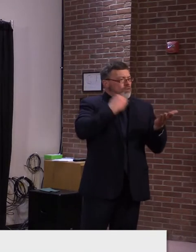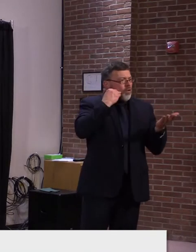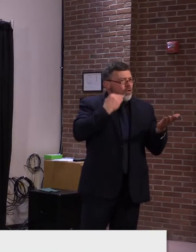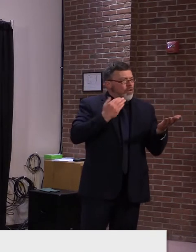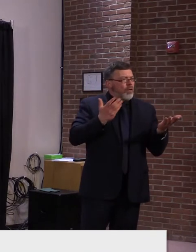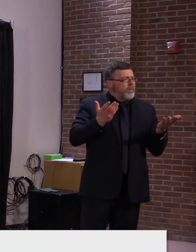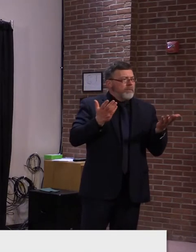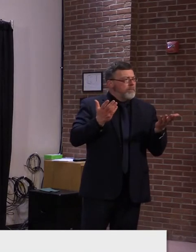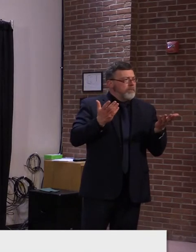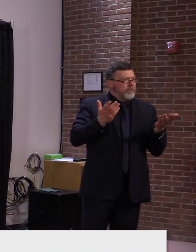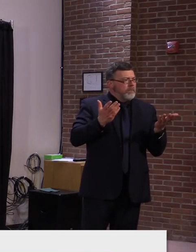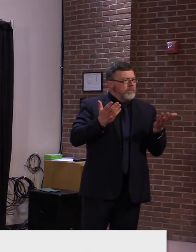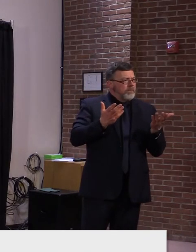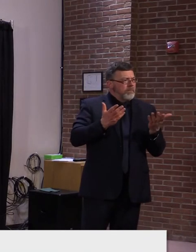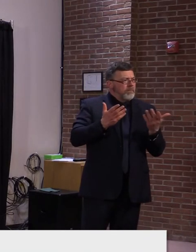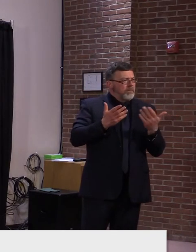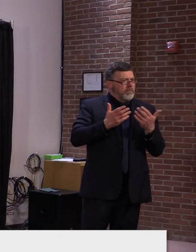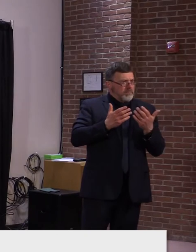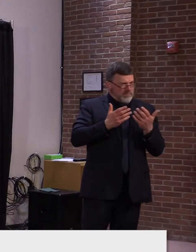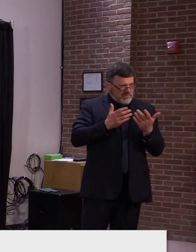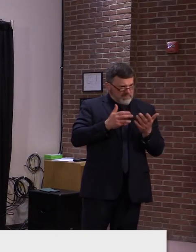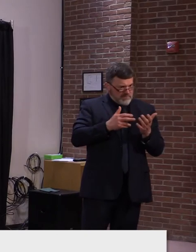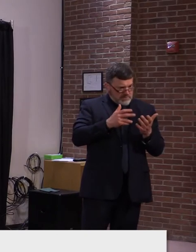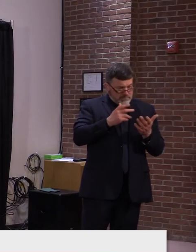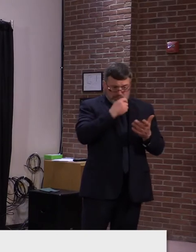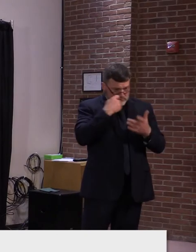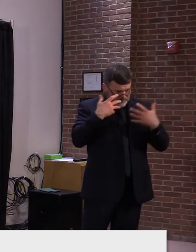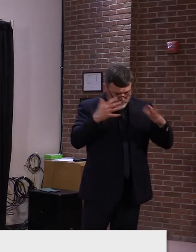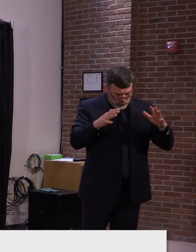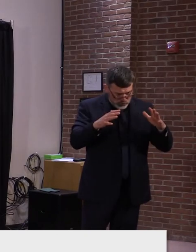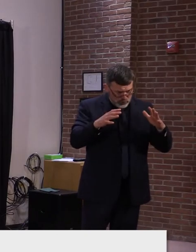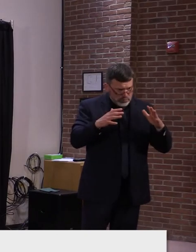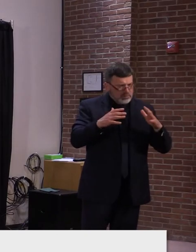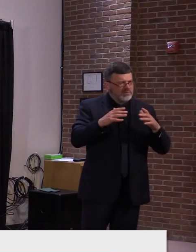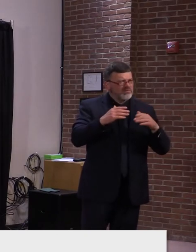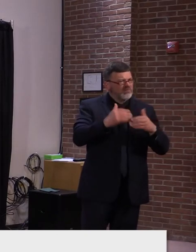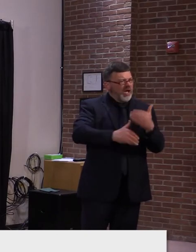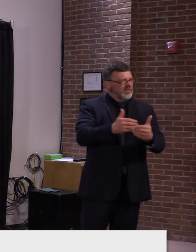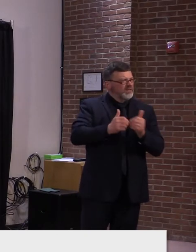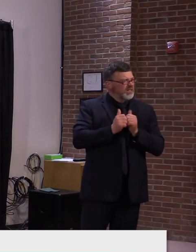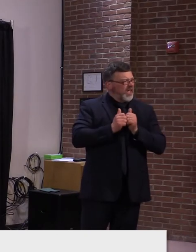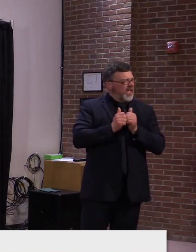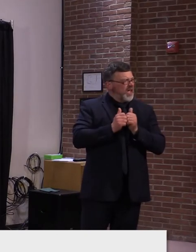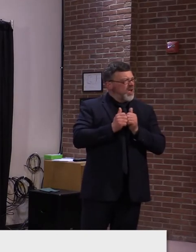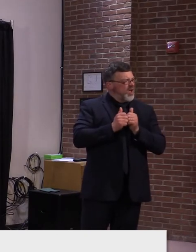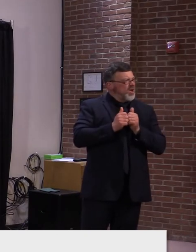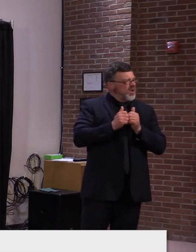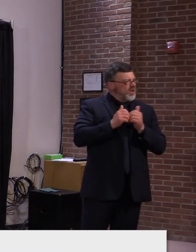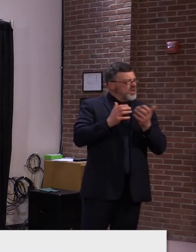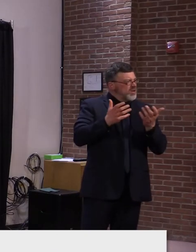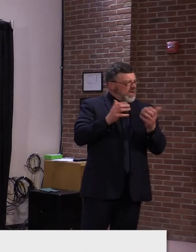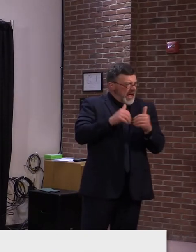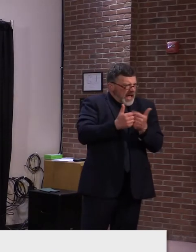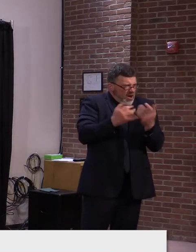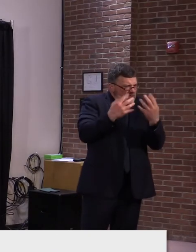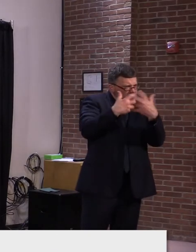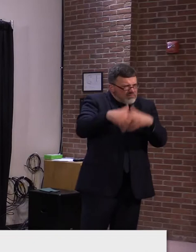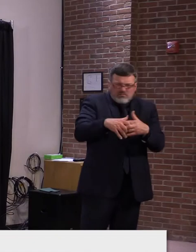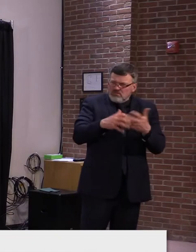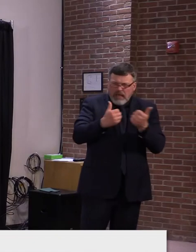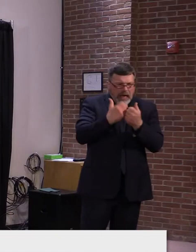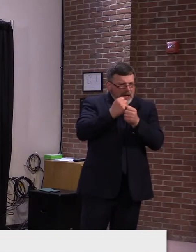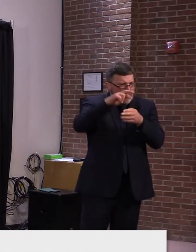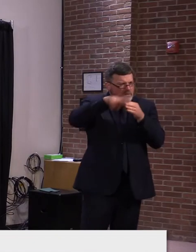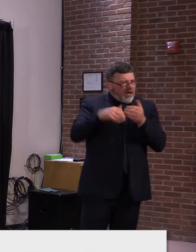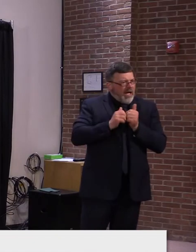that at home, or do they then need to bring that LAMP test somewhere to get processed? And what's the timeline on something like that? No, I believe